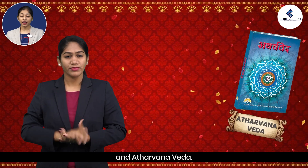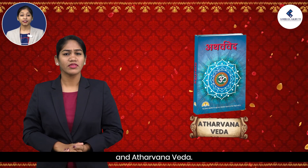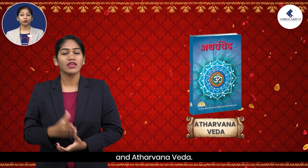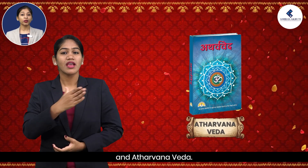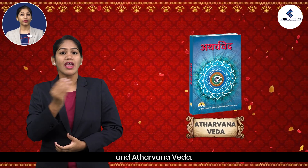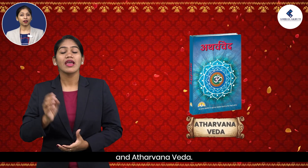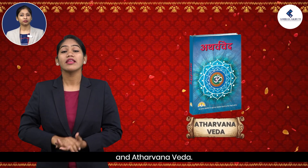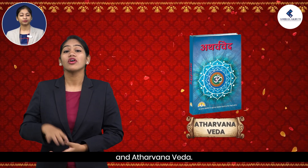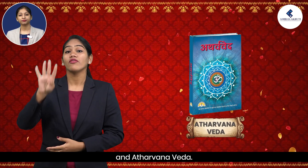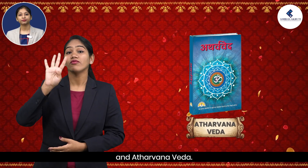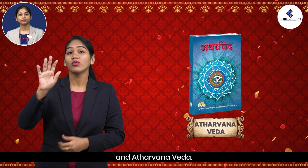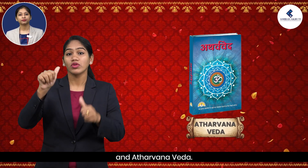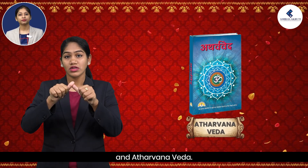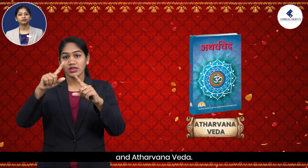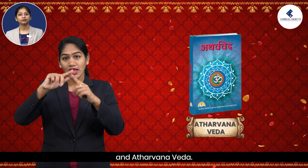and Atharvana Veda.